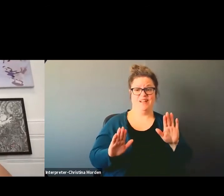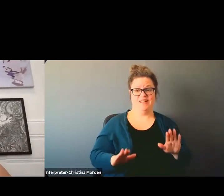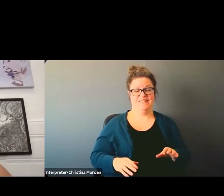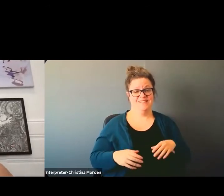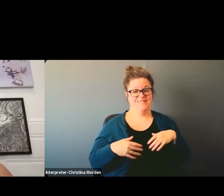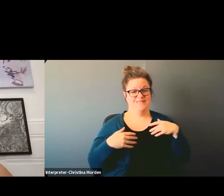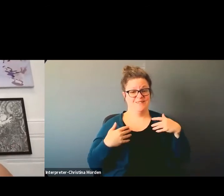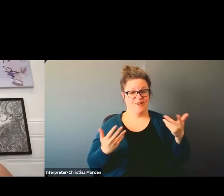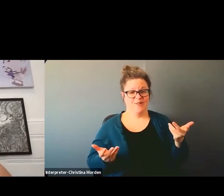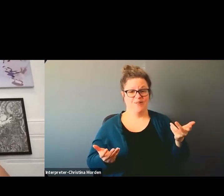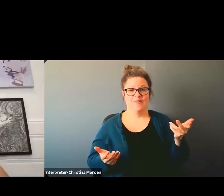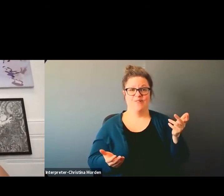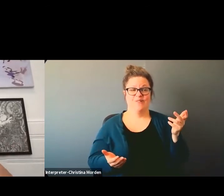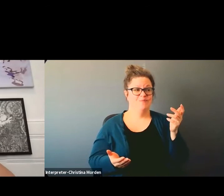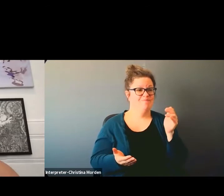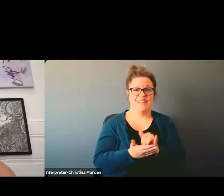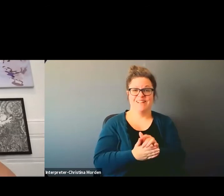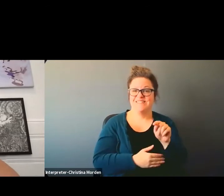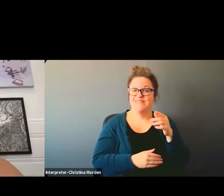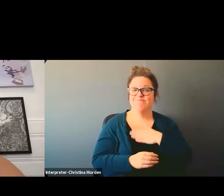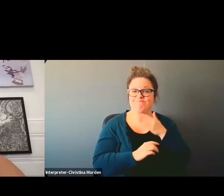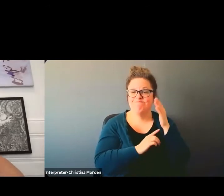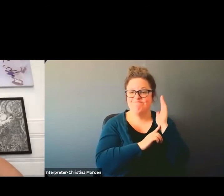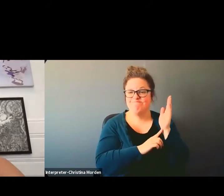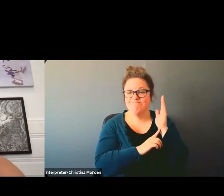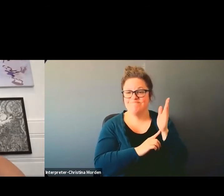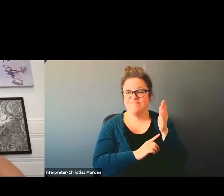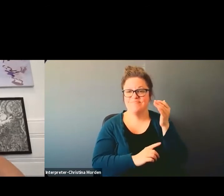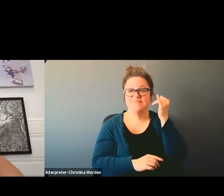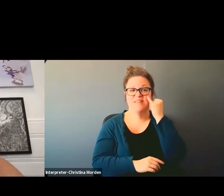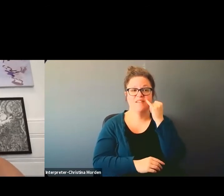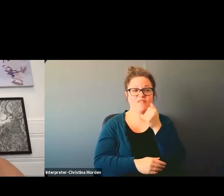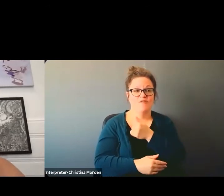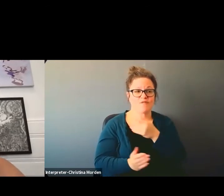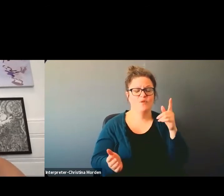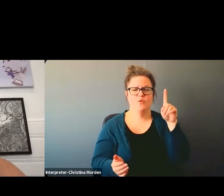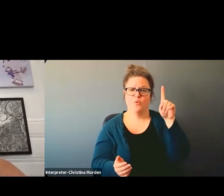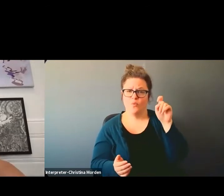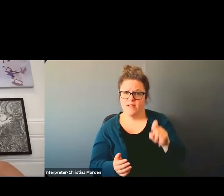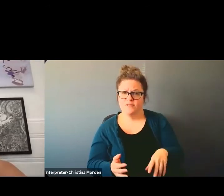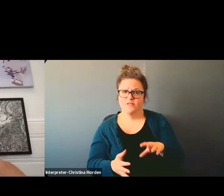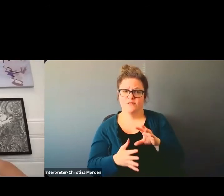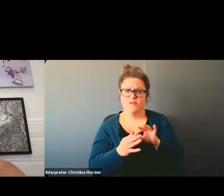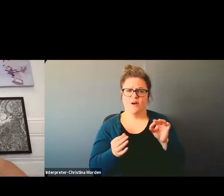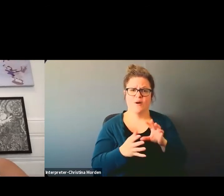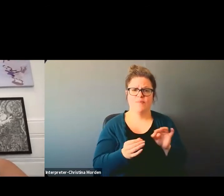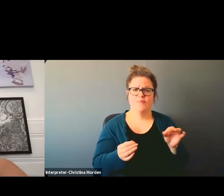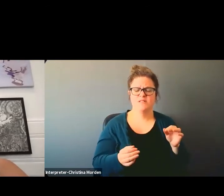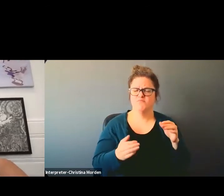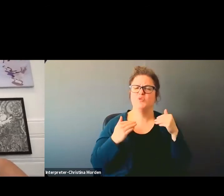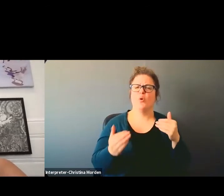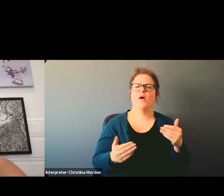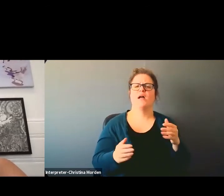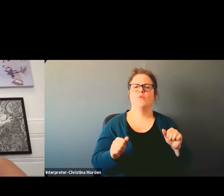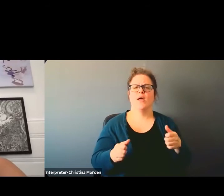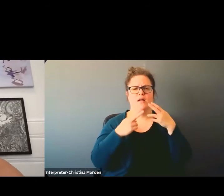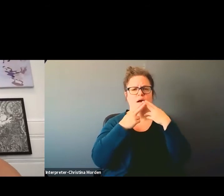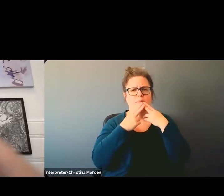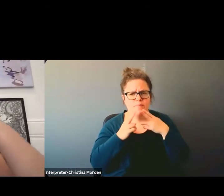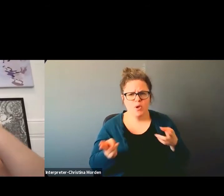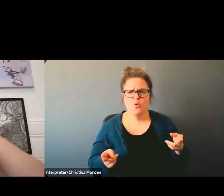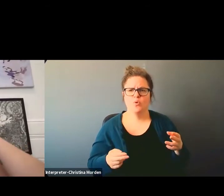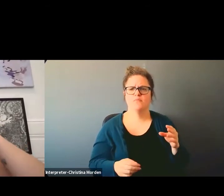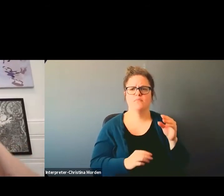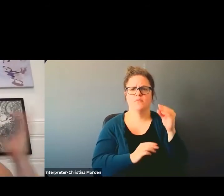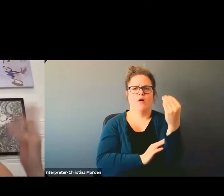the end of my talk. If anyone has any questions or comments, feel free to unmute yourself, turn your video